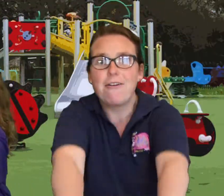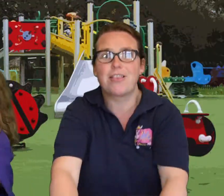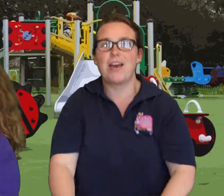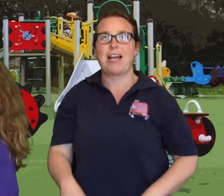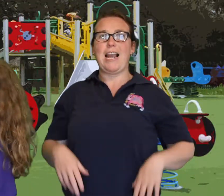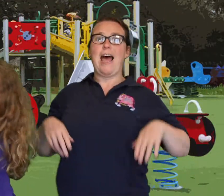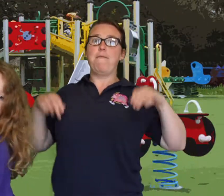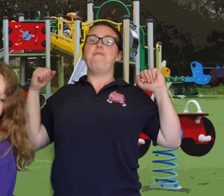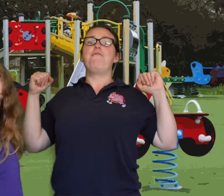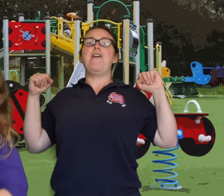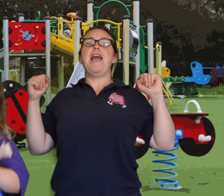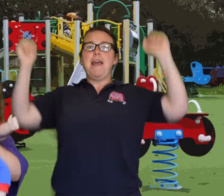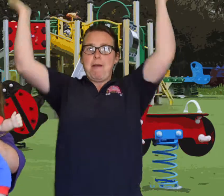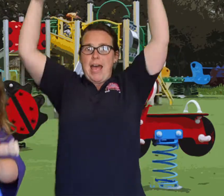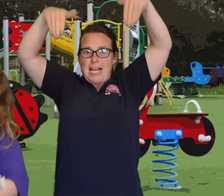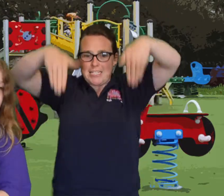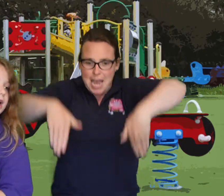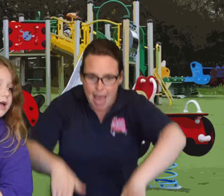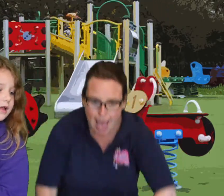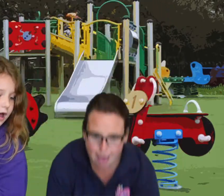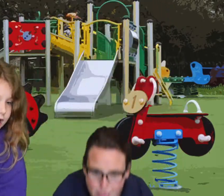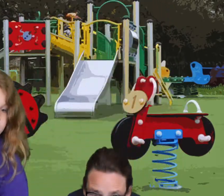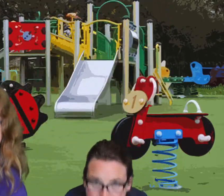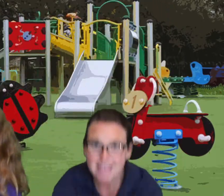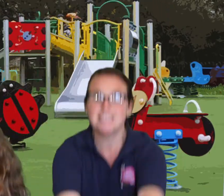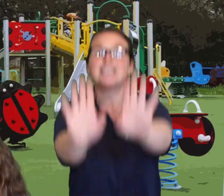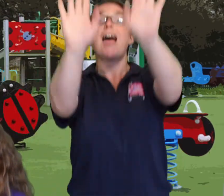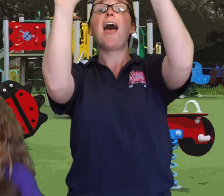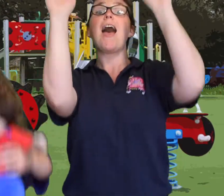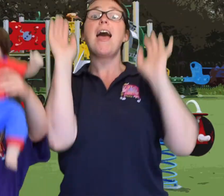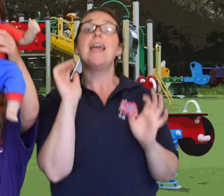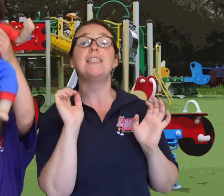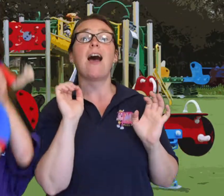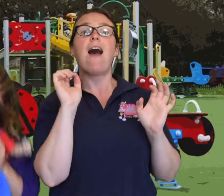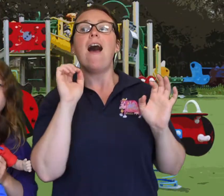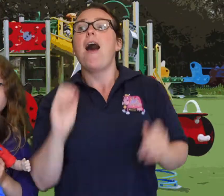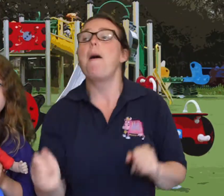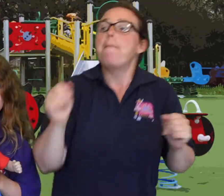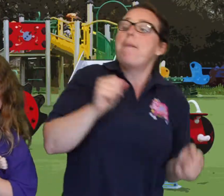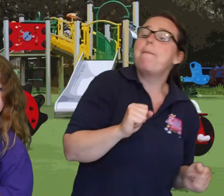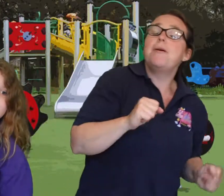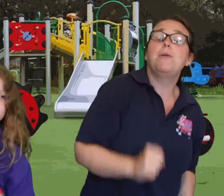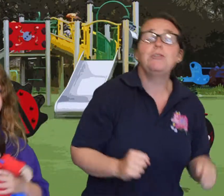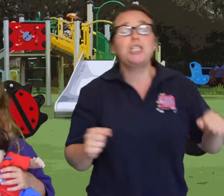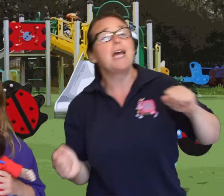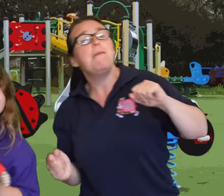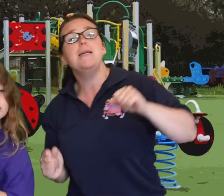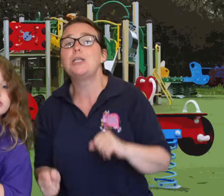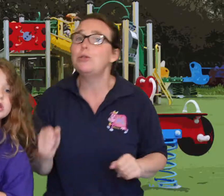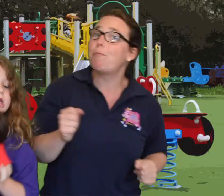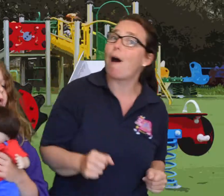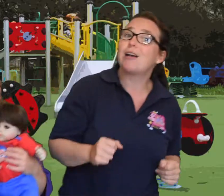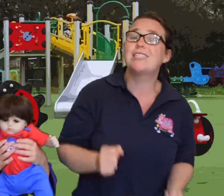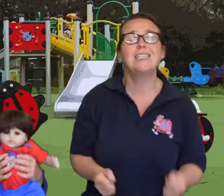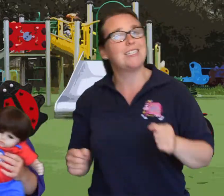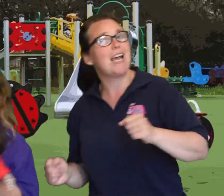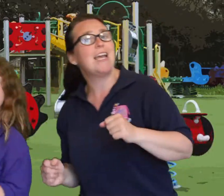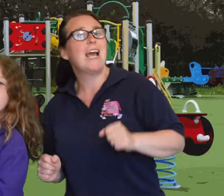the climbing frame, down the slide. Mummy, won't you take me to the park today?